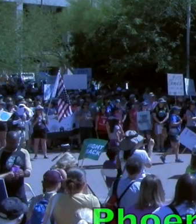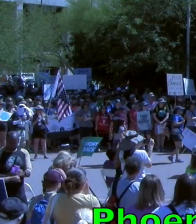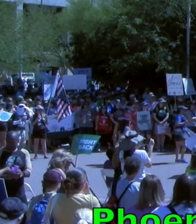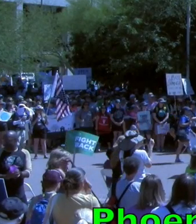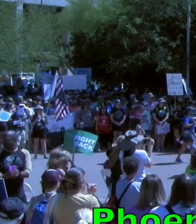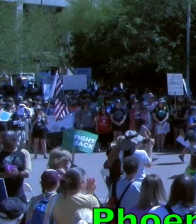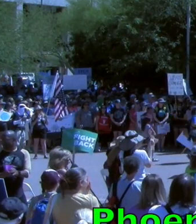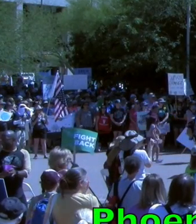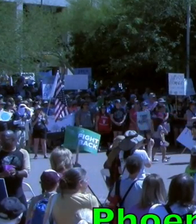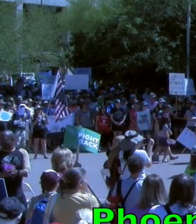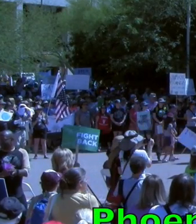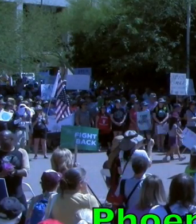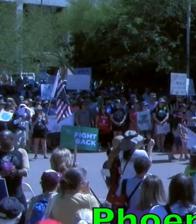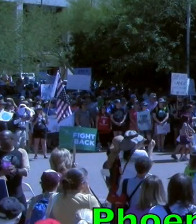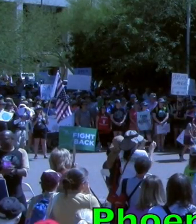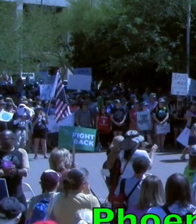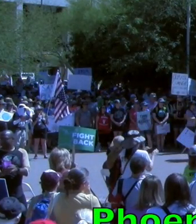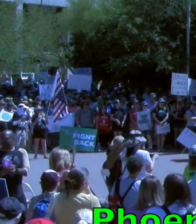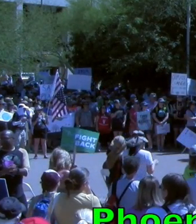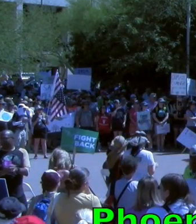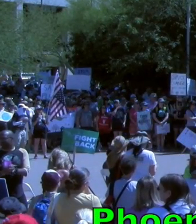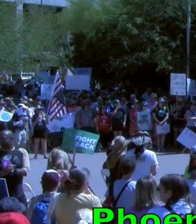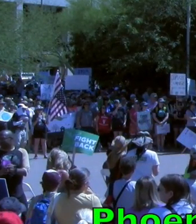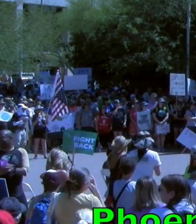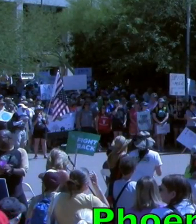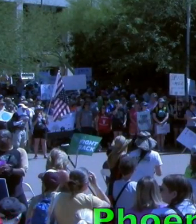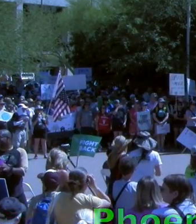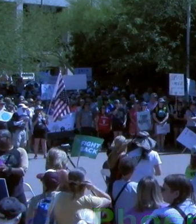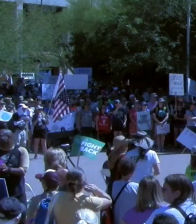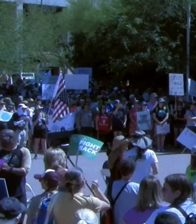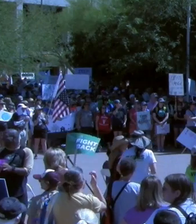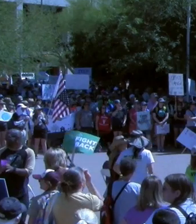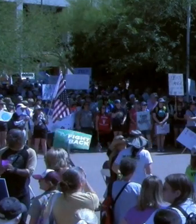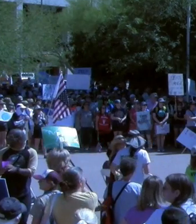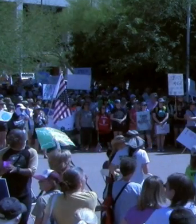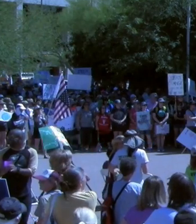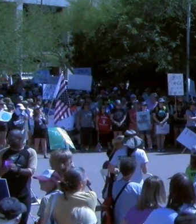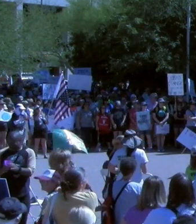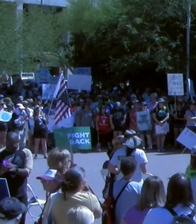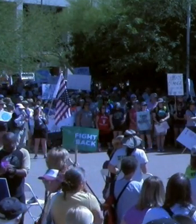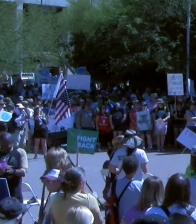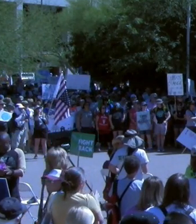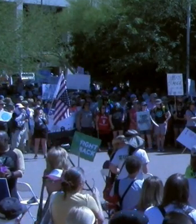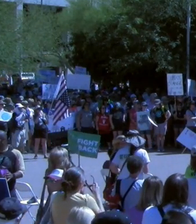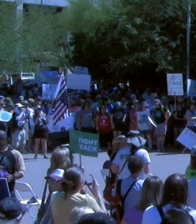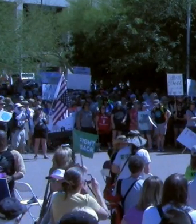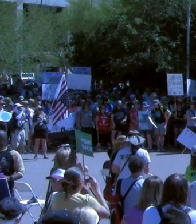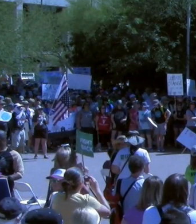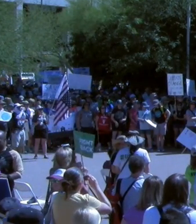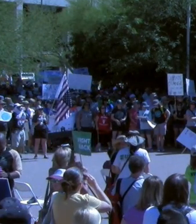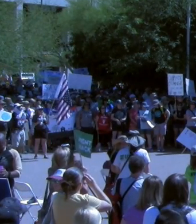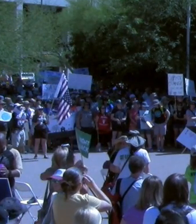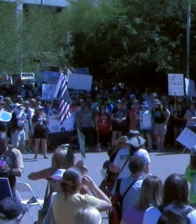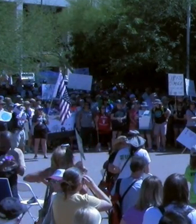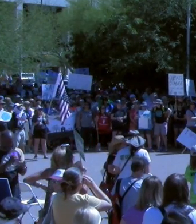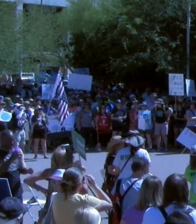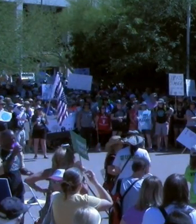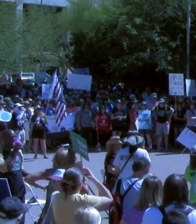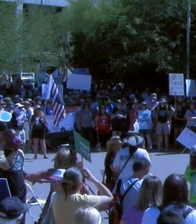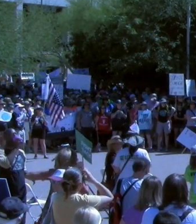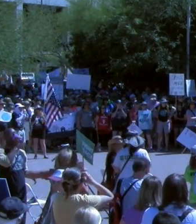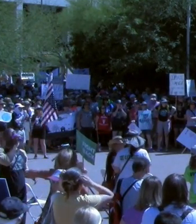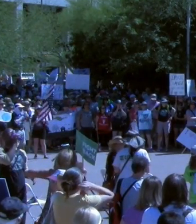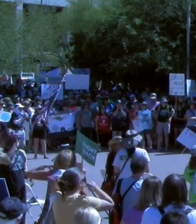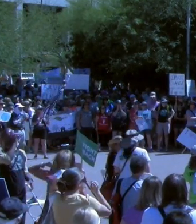Next up, we have Joe Downs, who won over 46% of the vote as the Democratic candidate for Maricopa